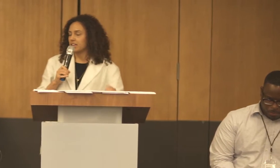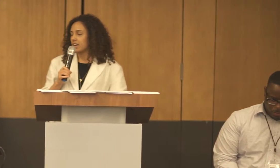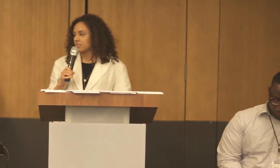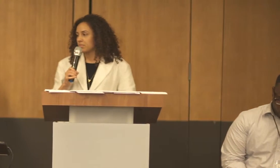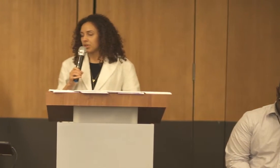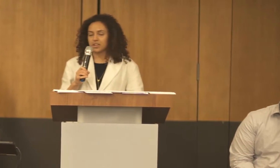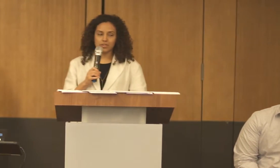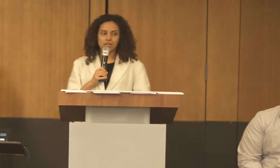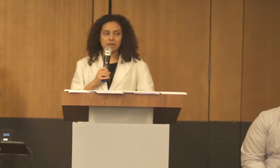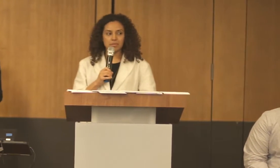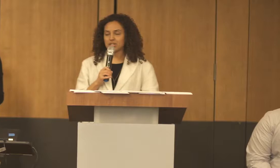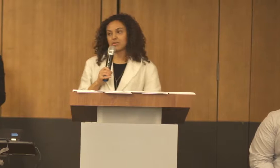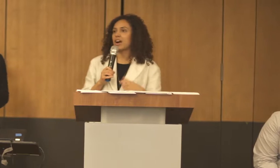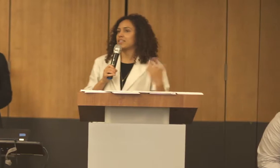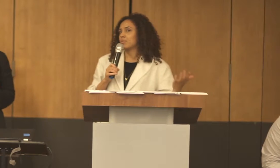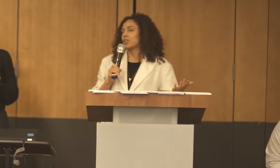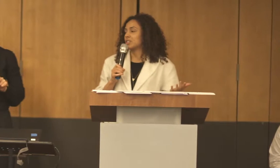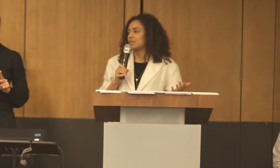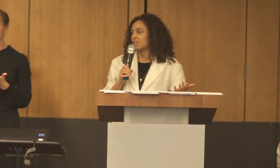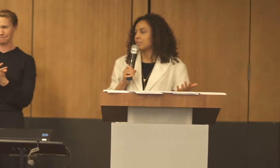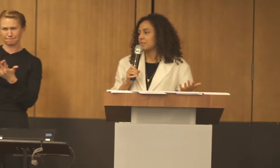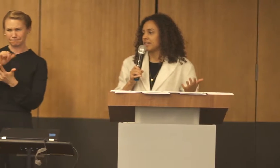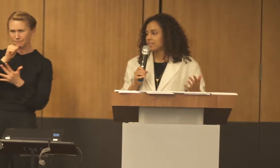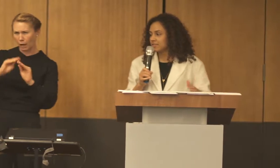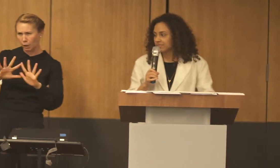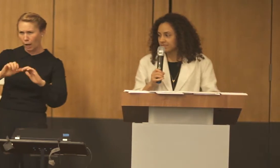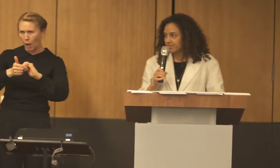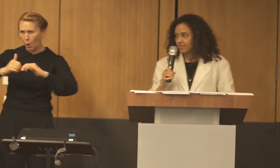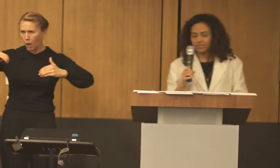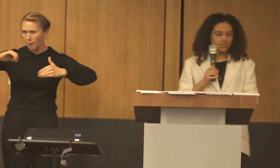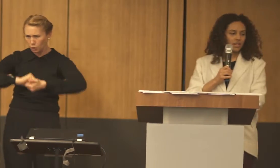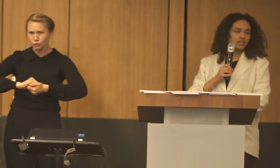little bit murky for some people in terms of how do these partnerships even come to be.